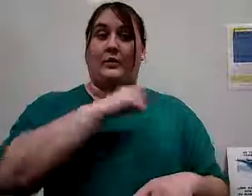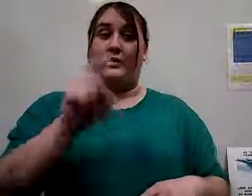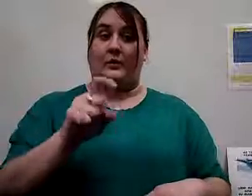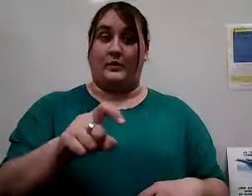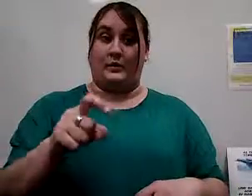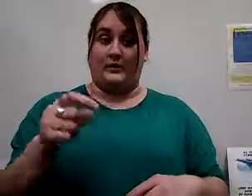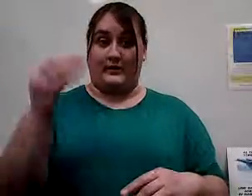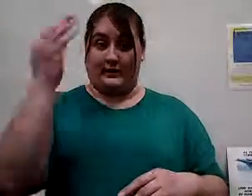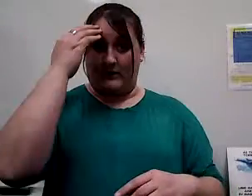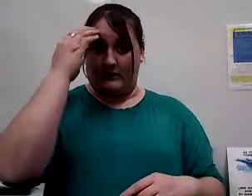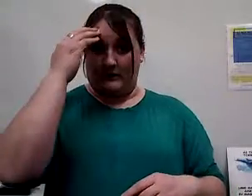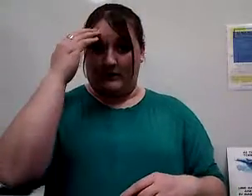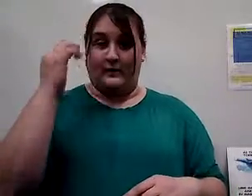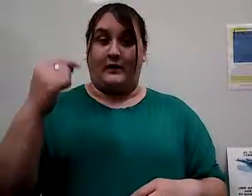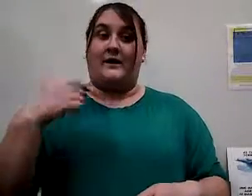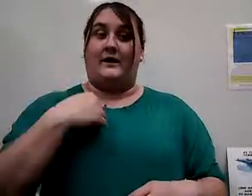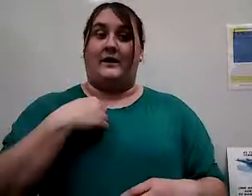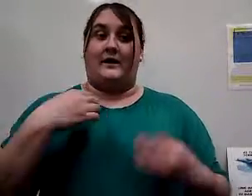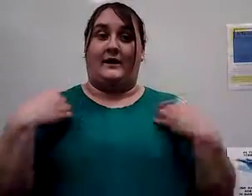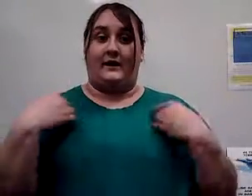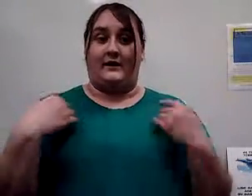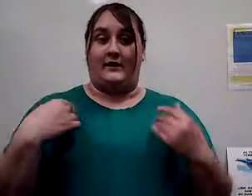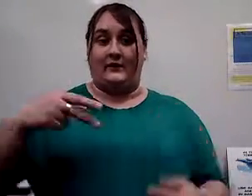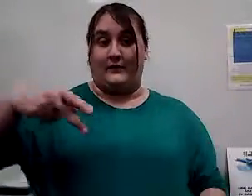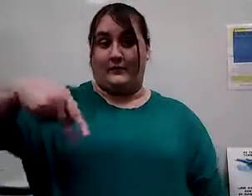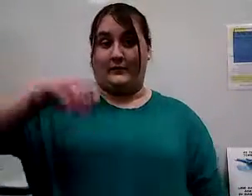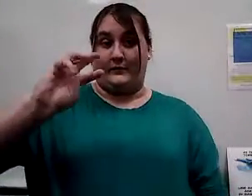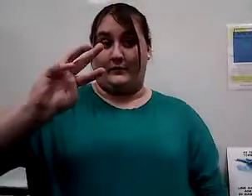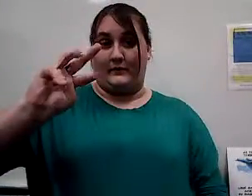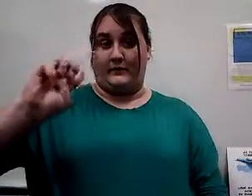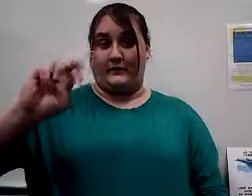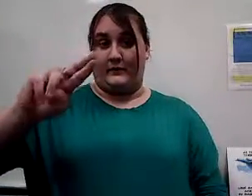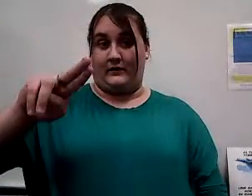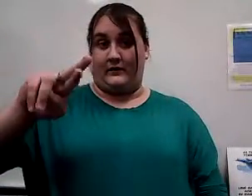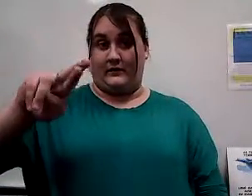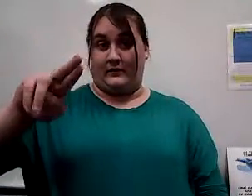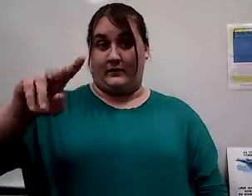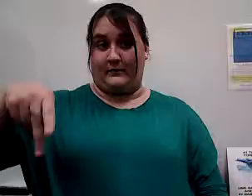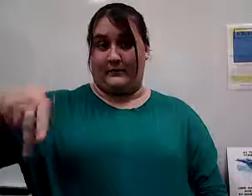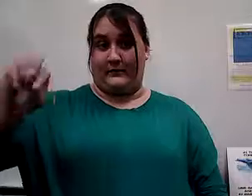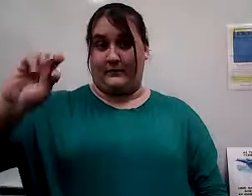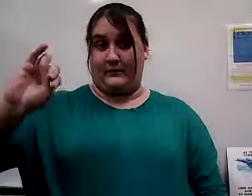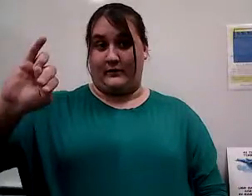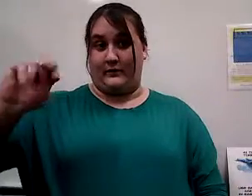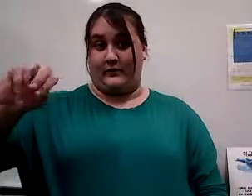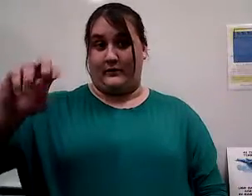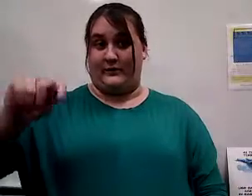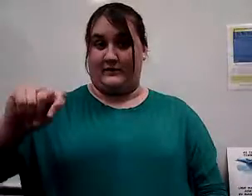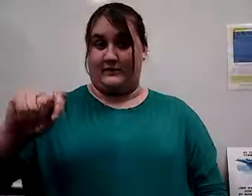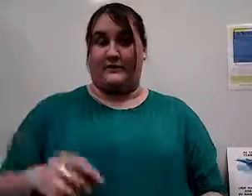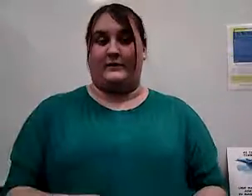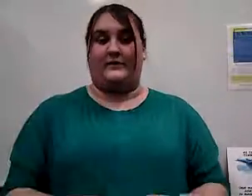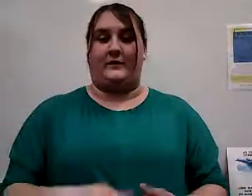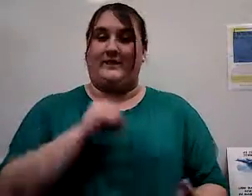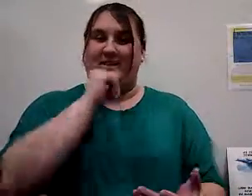So what I've got is a presentation here, a PowerPoint. We're going to put it up here. It's not real dark because of the light, but you should be able to see